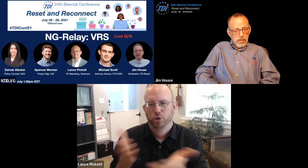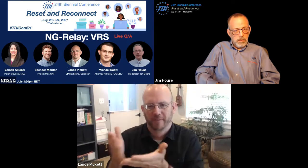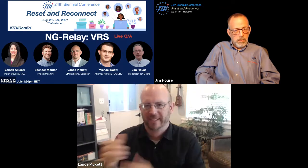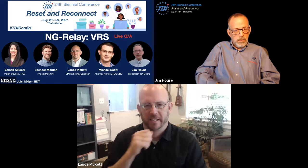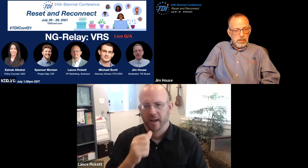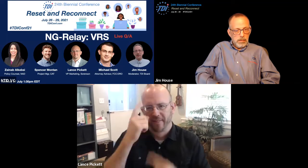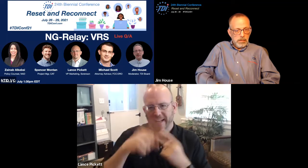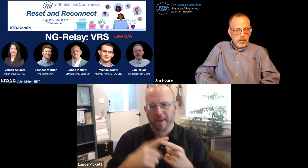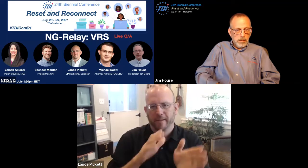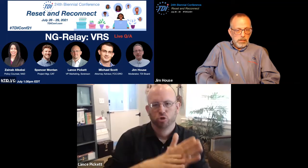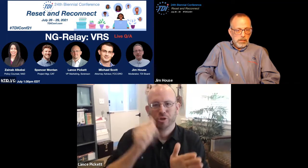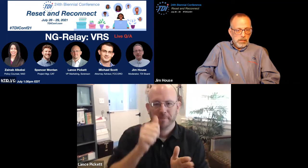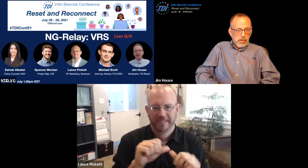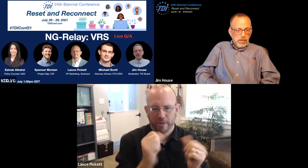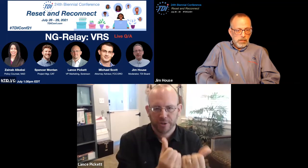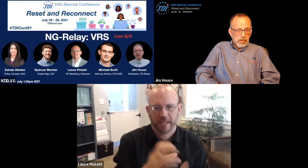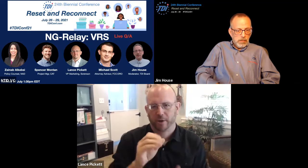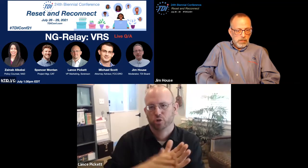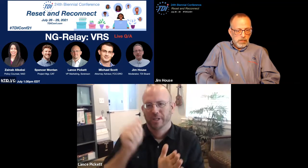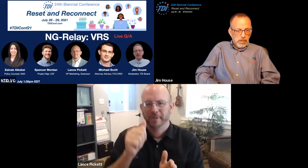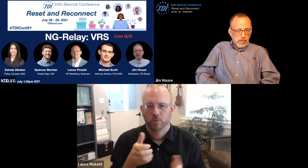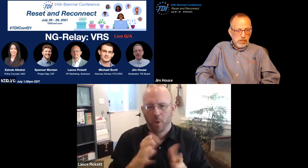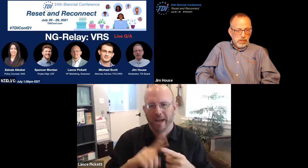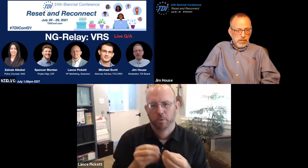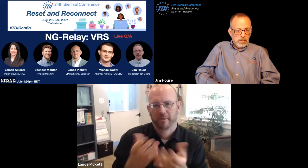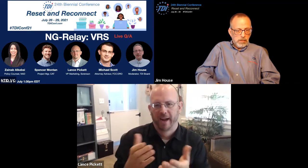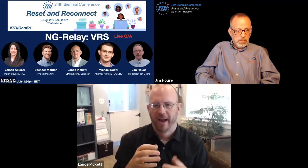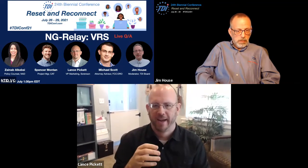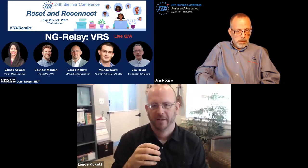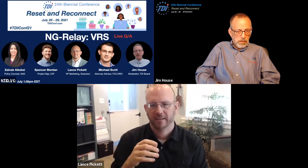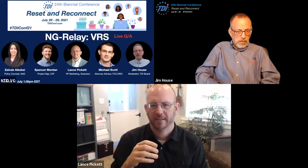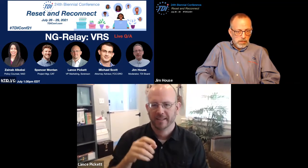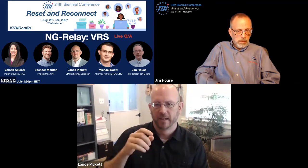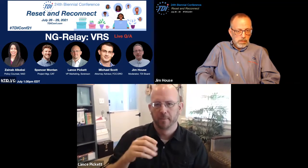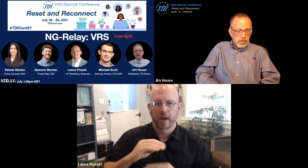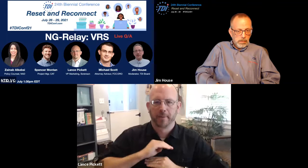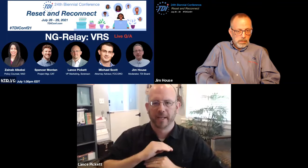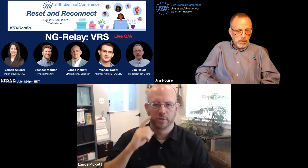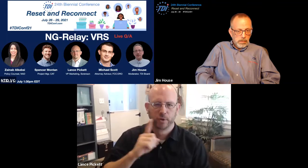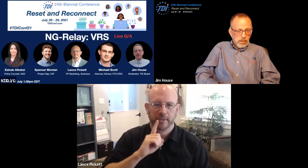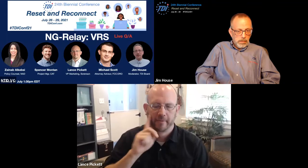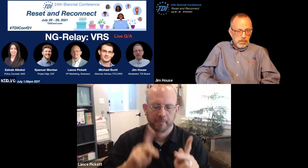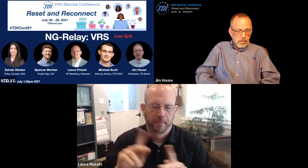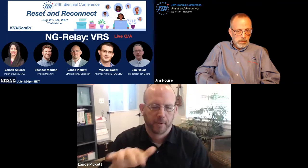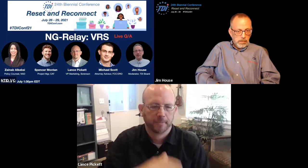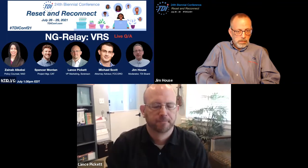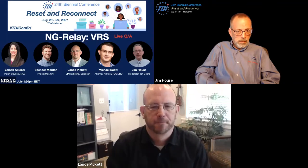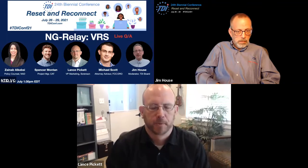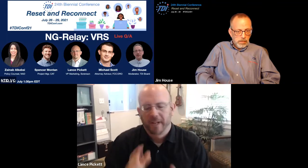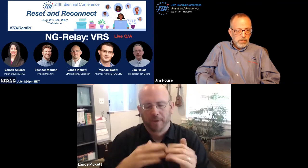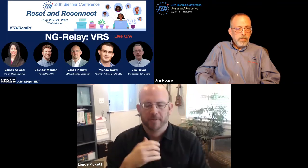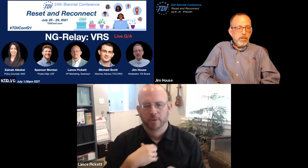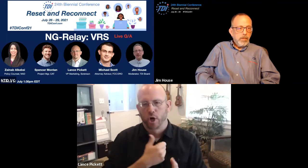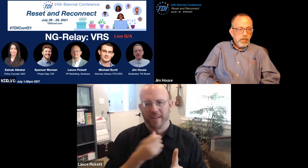mentality. We need to be able to provide the services without having to always go for the cheapest agency or the